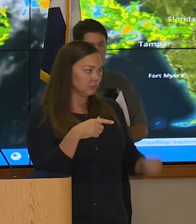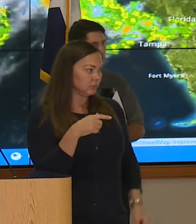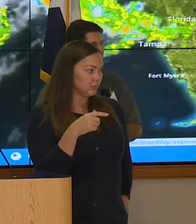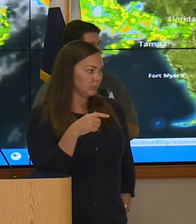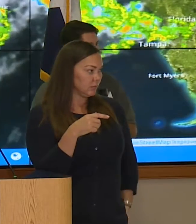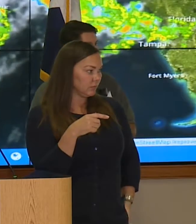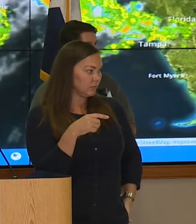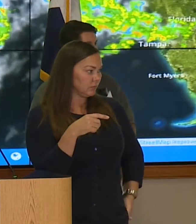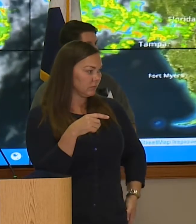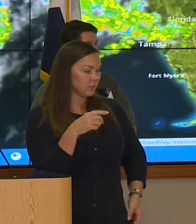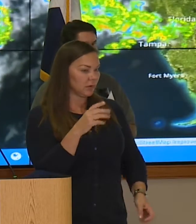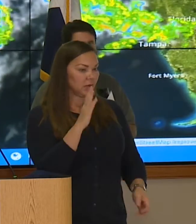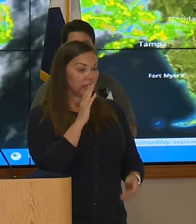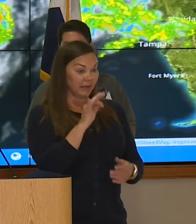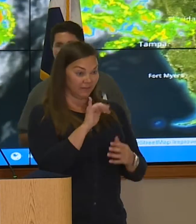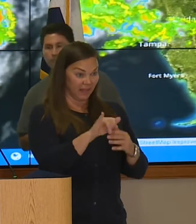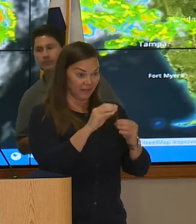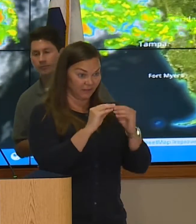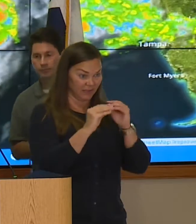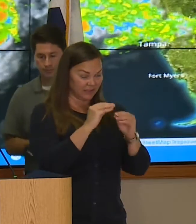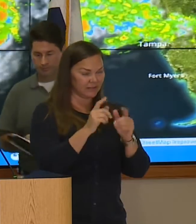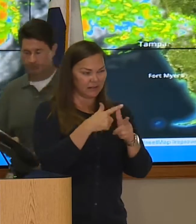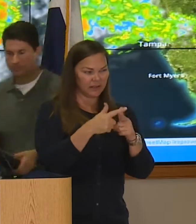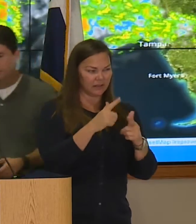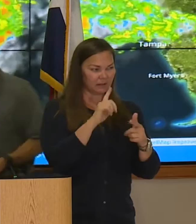those dams see less of an impact?